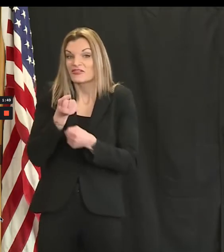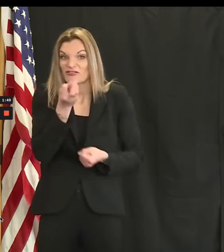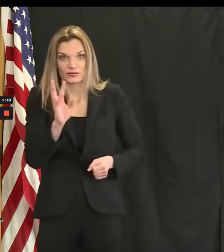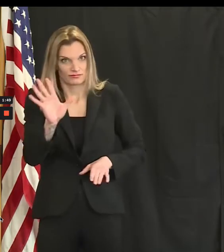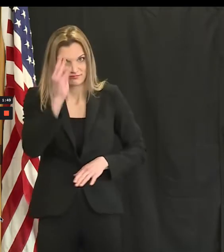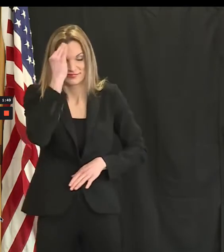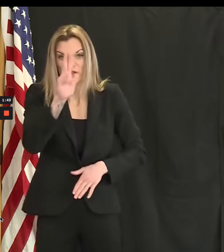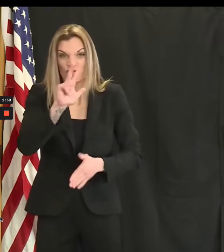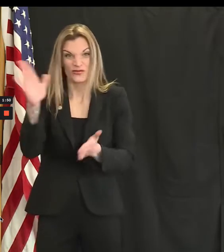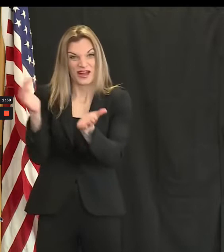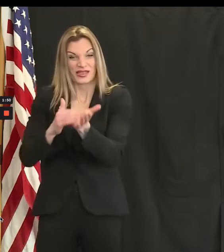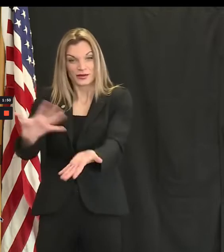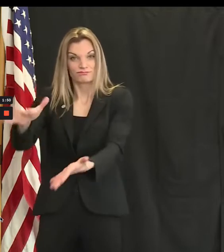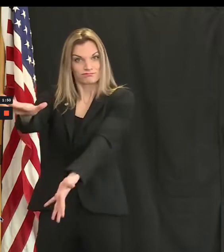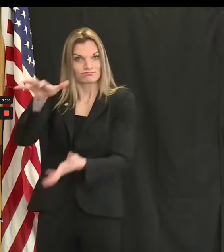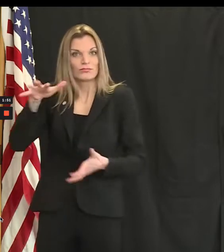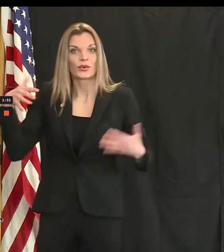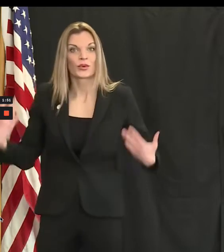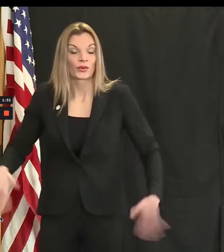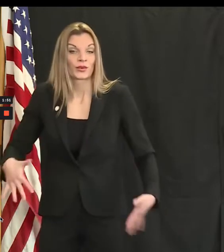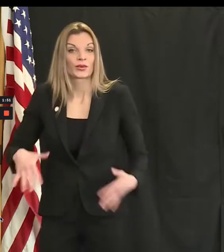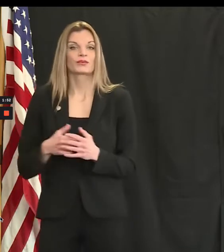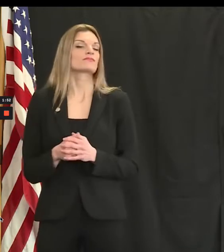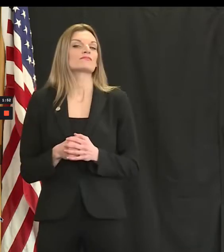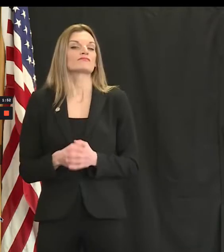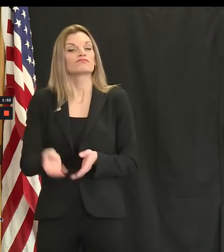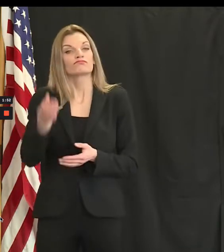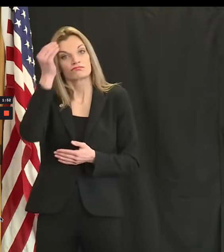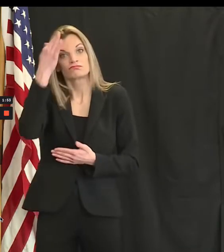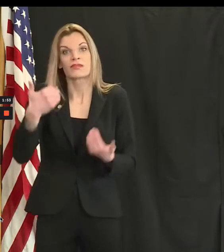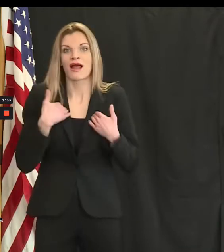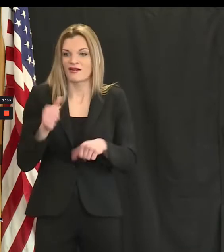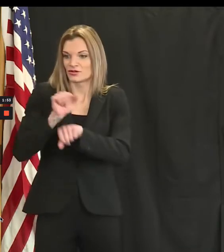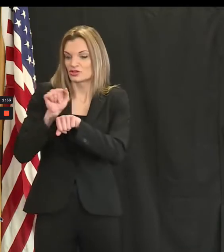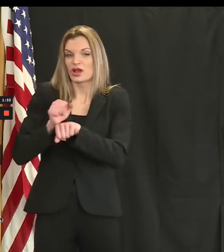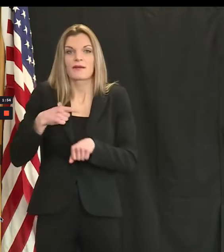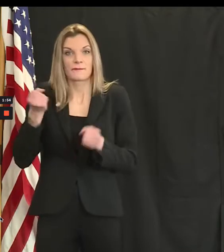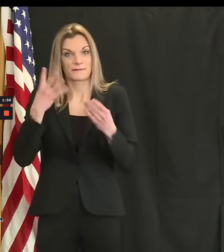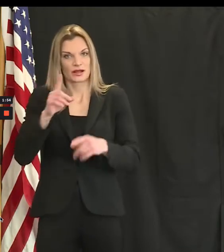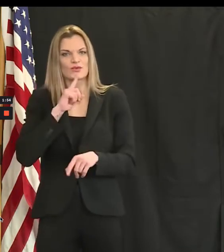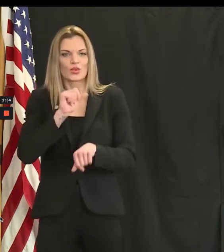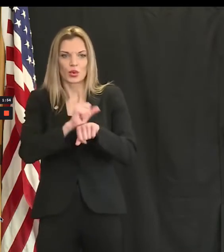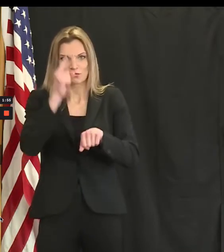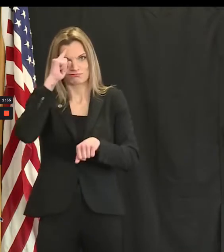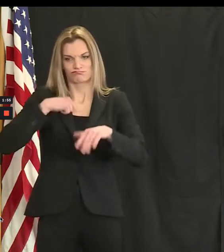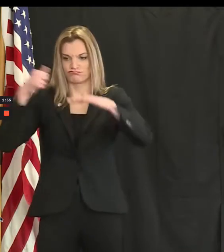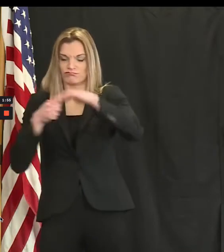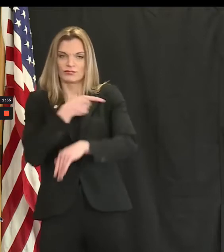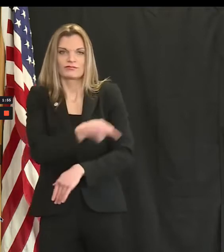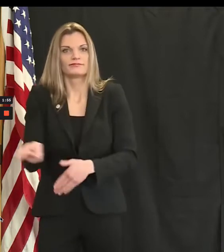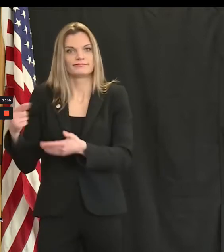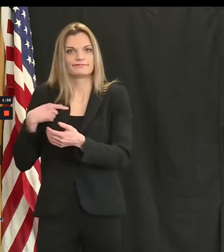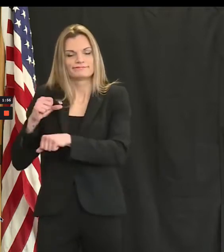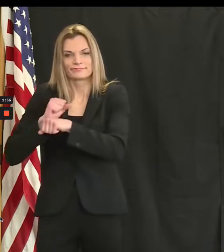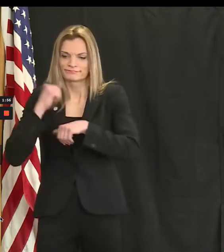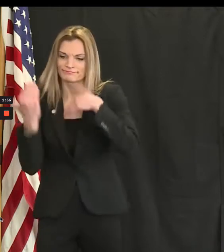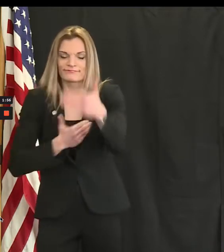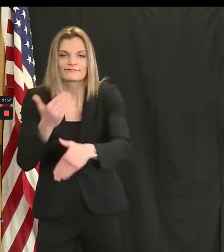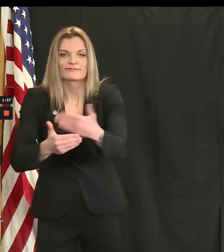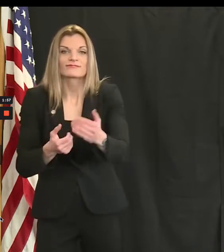can perform these roles simultaneously and seamlessly. But on rare occasions, the roles that I